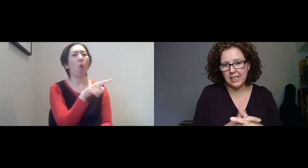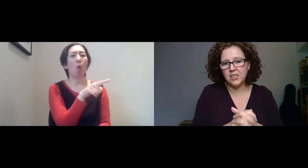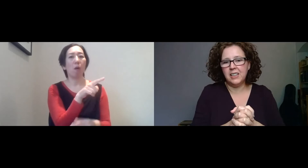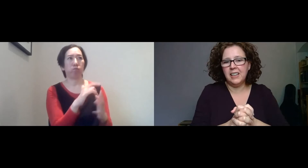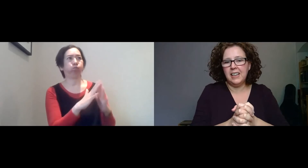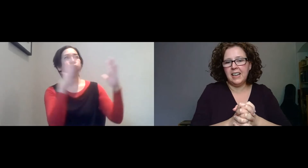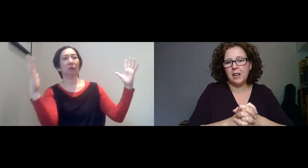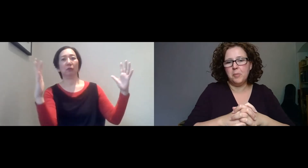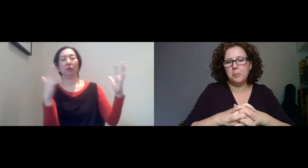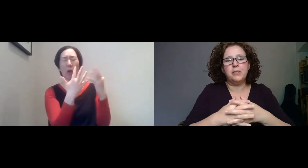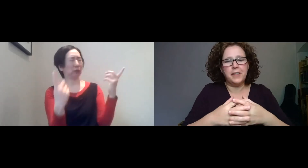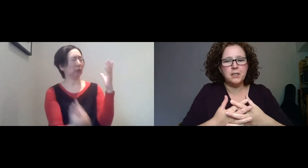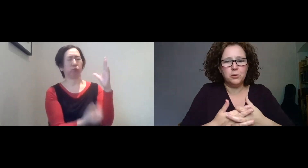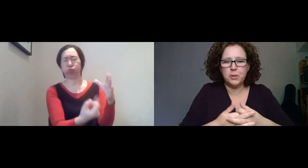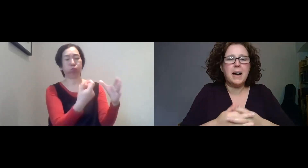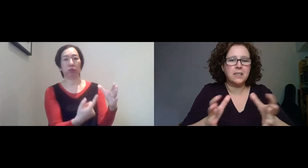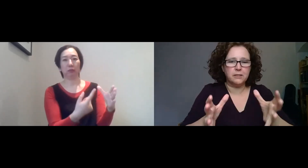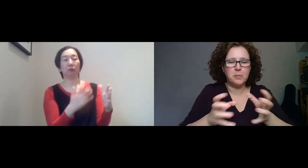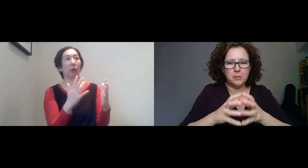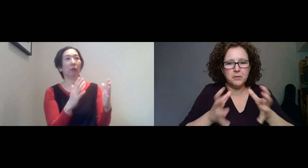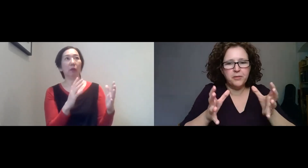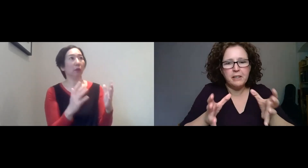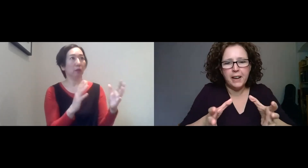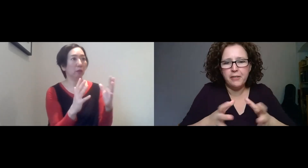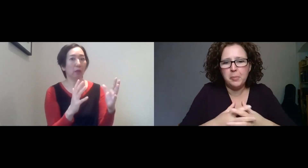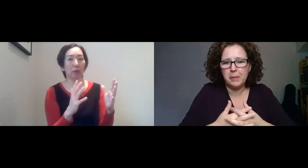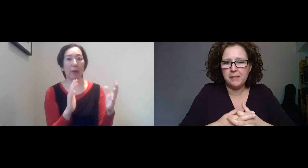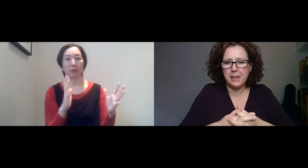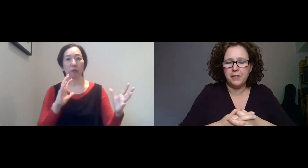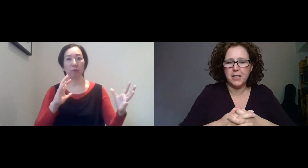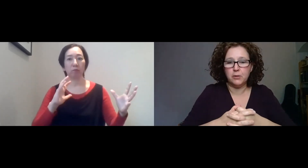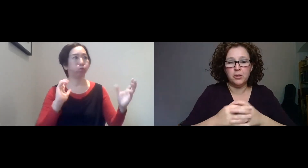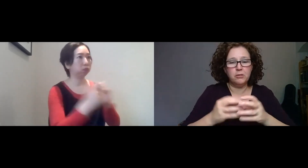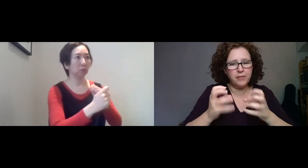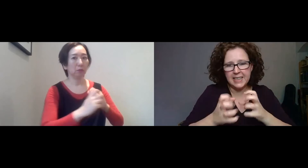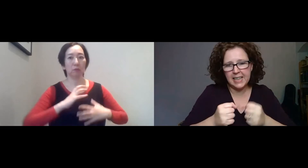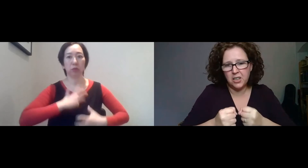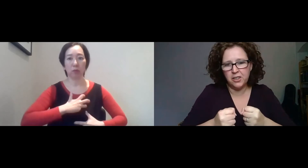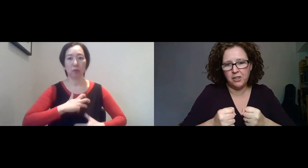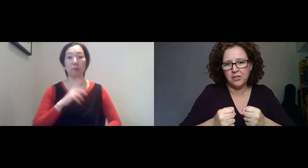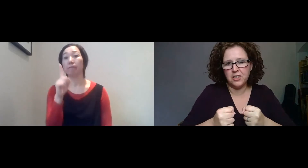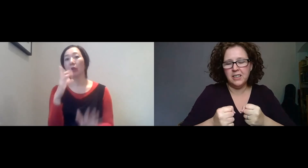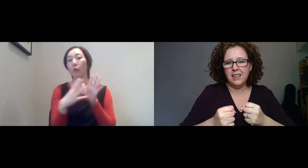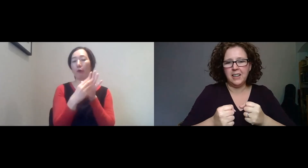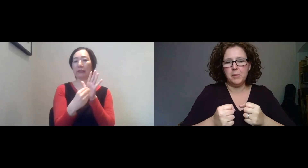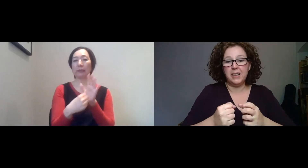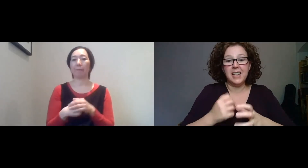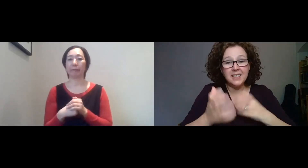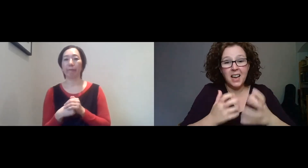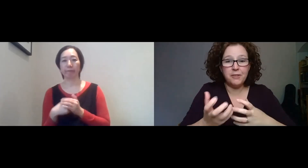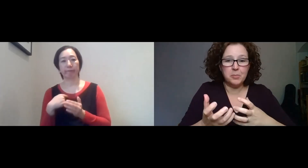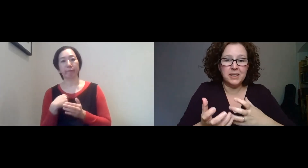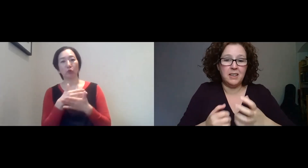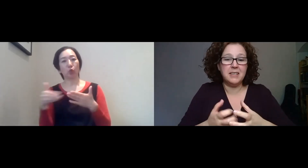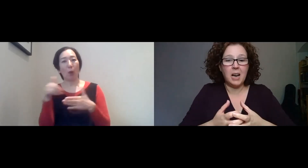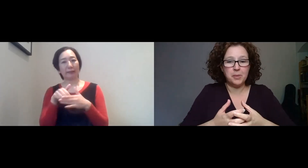on the stage. But the festival was massive. I mean, it was a very, very, very big festival with very tight turnarounds. And you had to